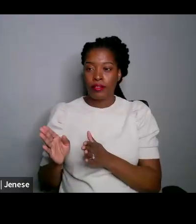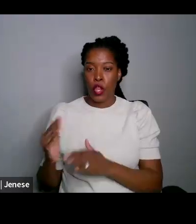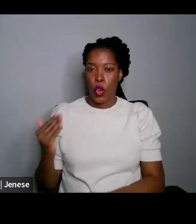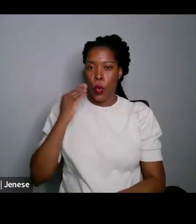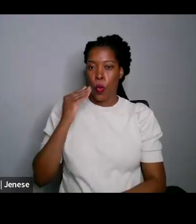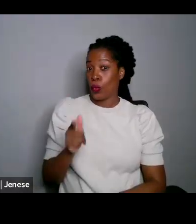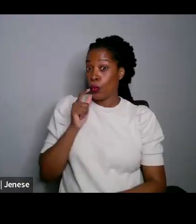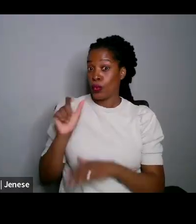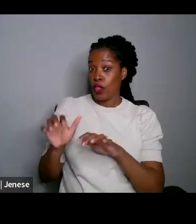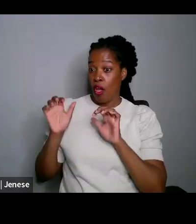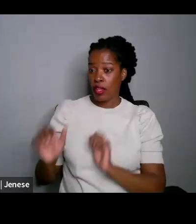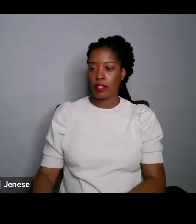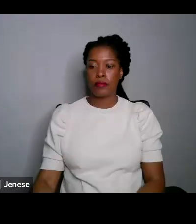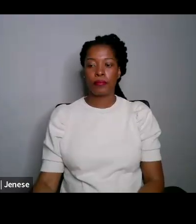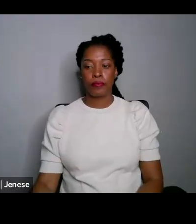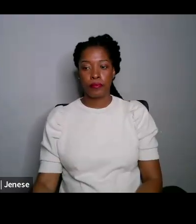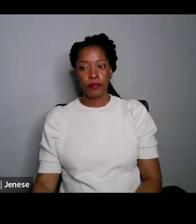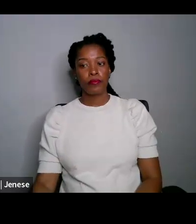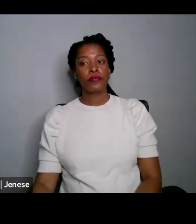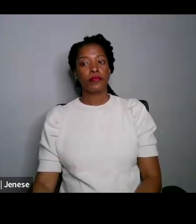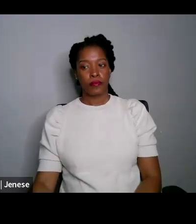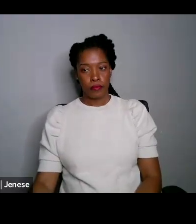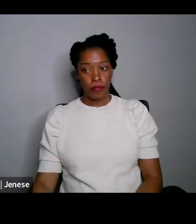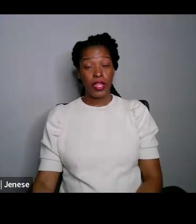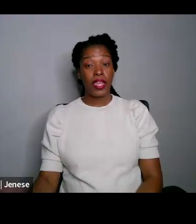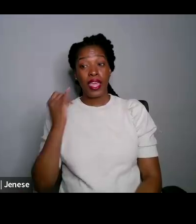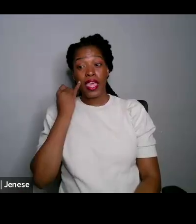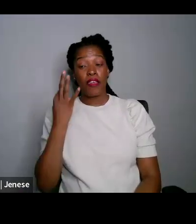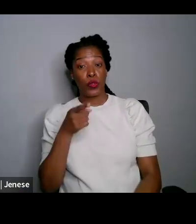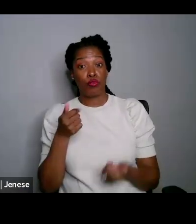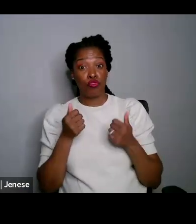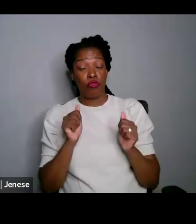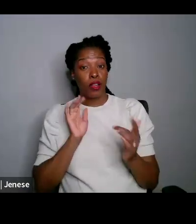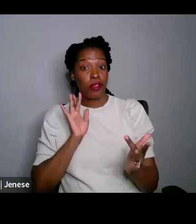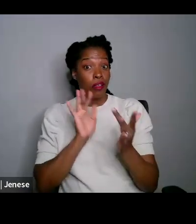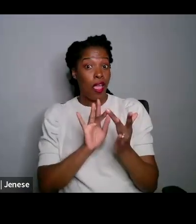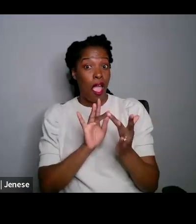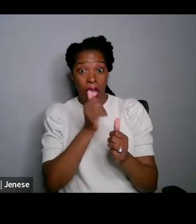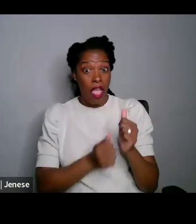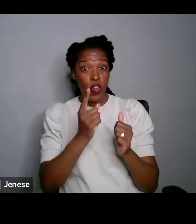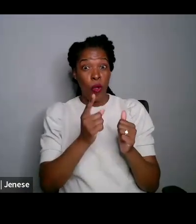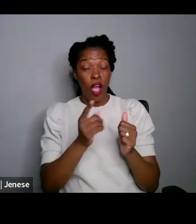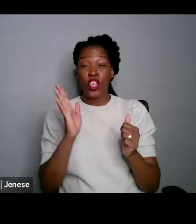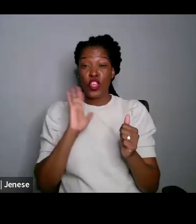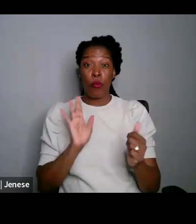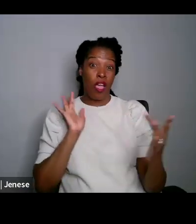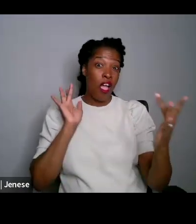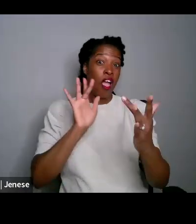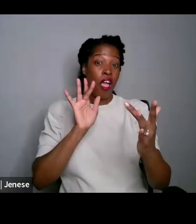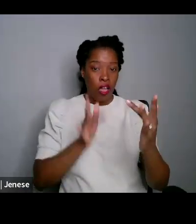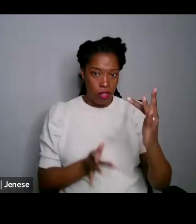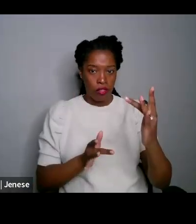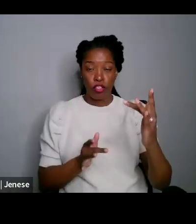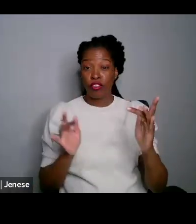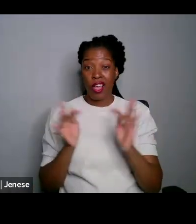reach everyone, you'll actually reach no one. Just like all of you in this room today, we all have different needs and behaviors, and